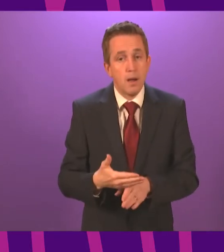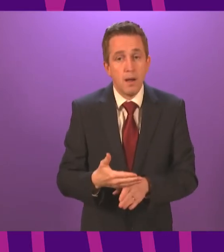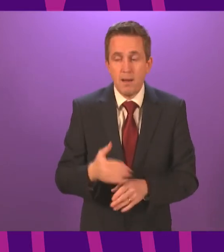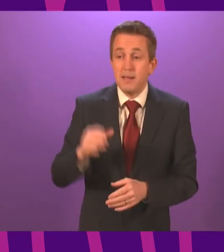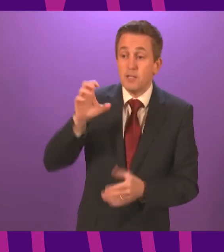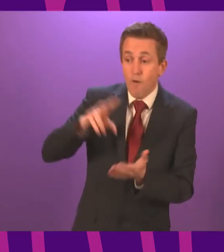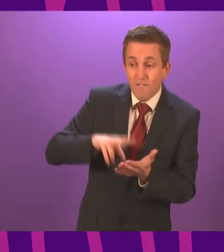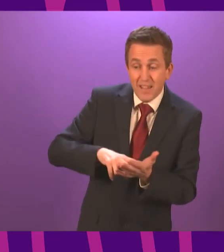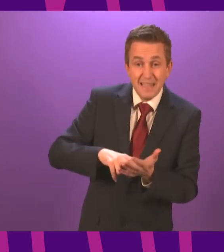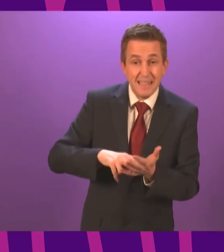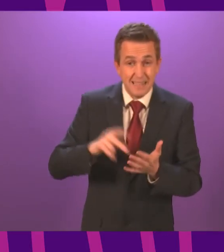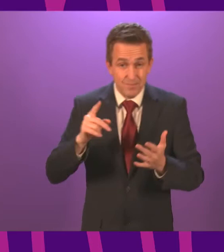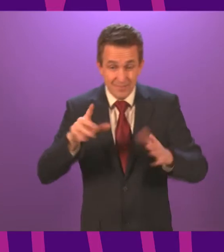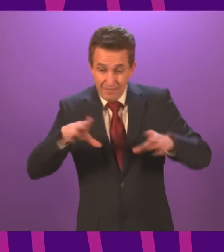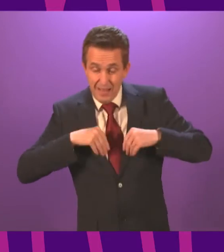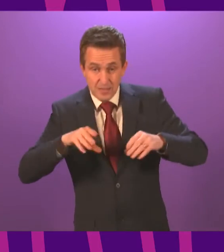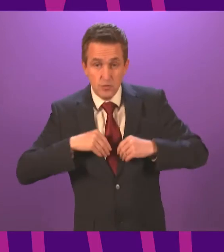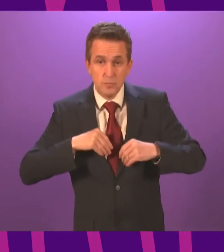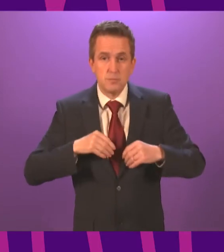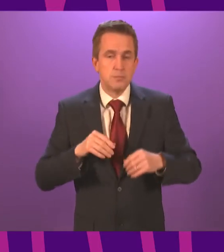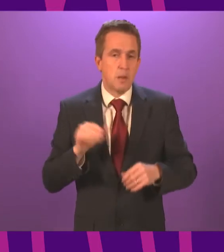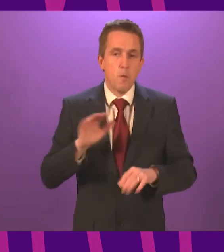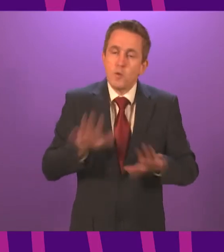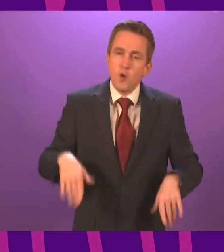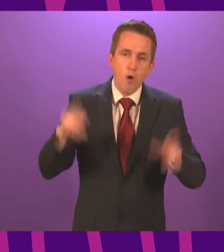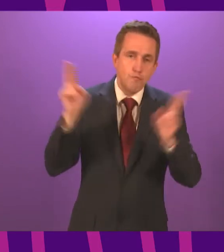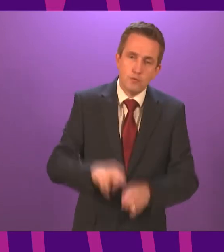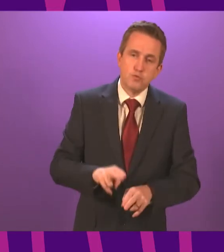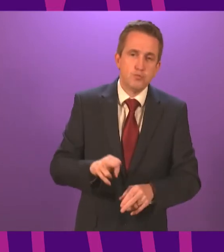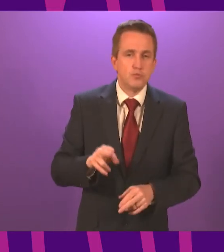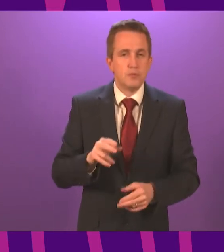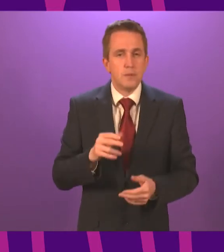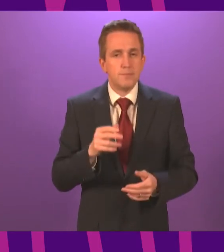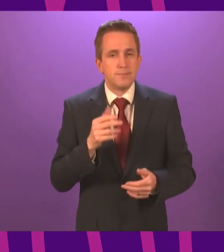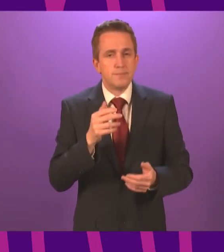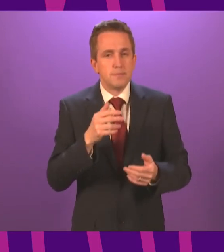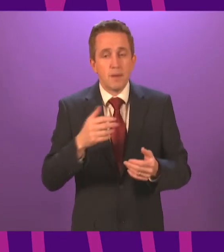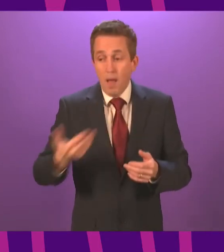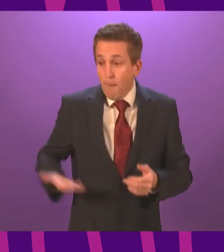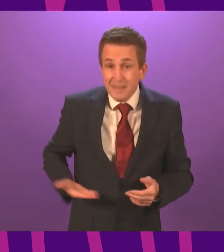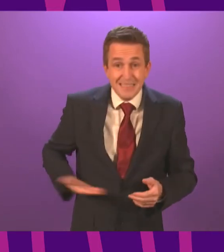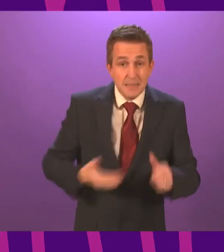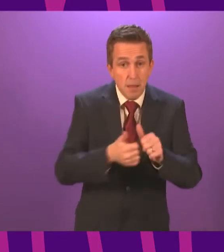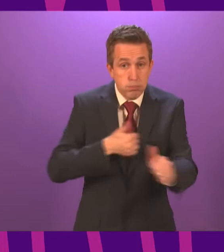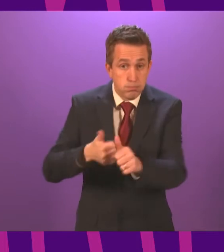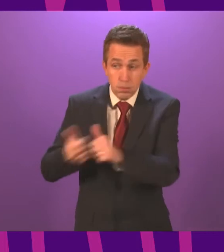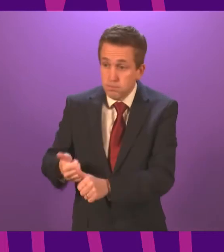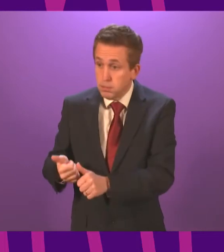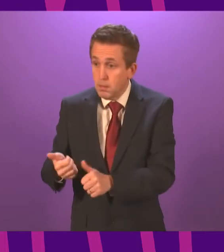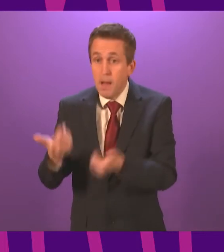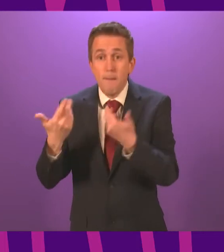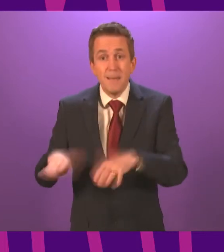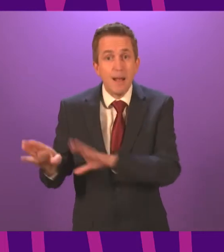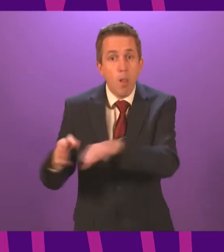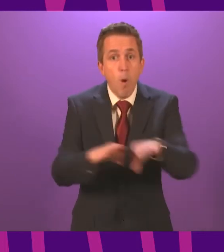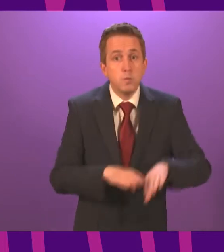down sufficiently to ease the pressure on the NHS. We may be shutting down parts of the economy and society that